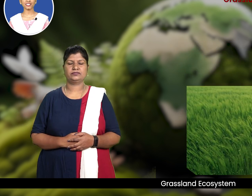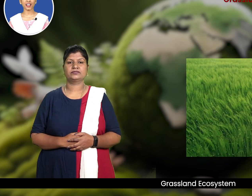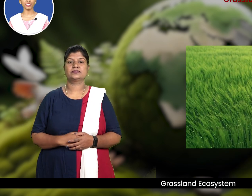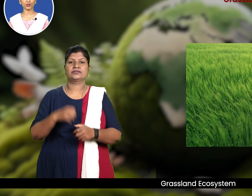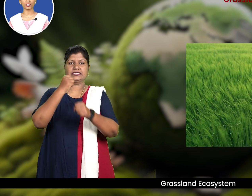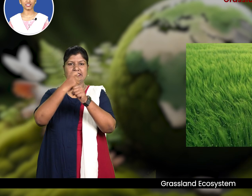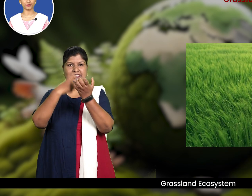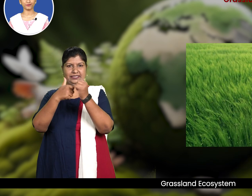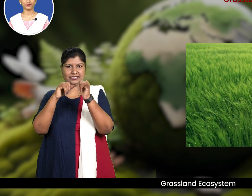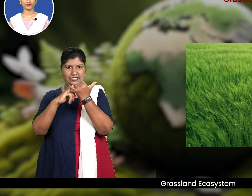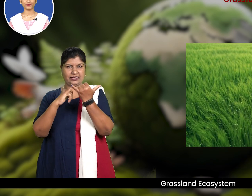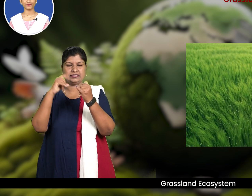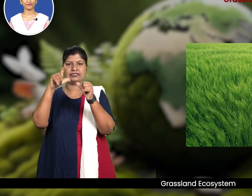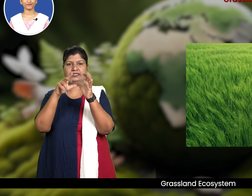Grassland ecosystem.